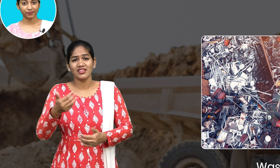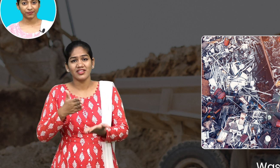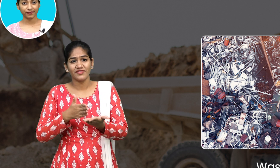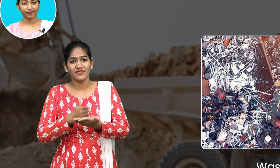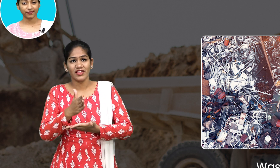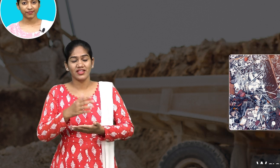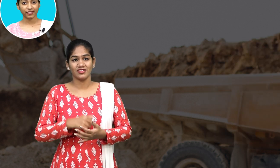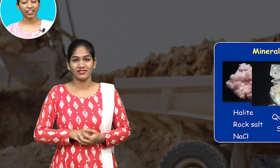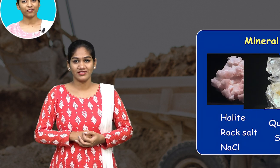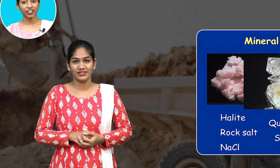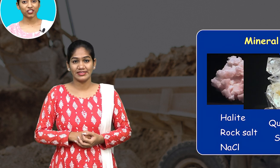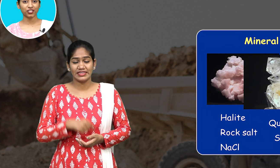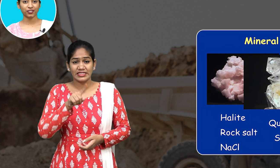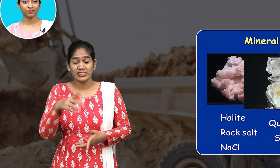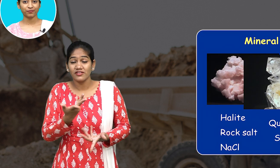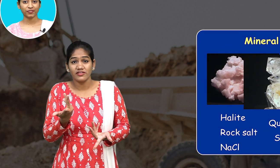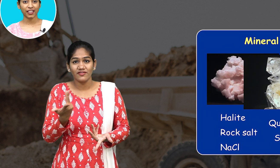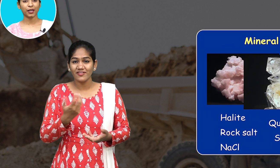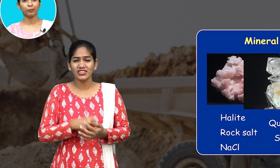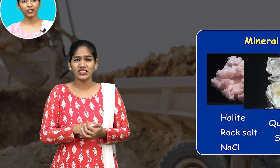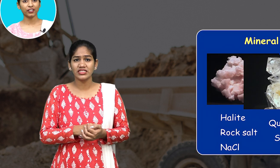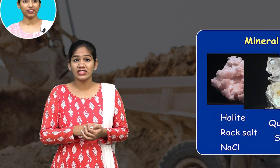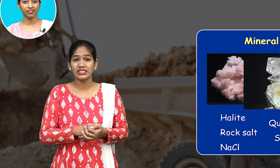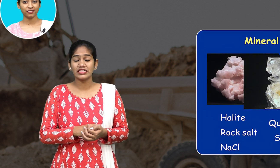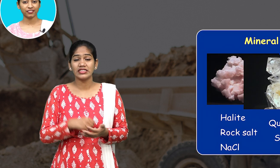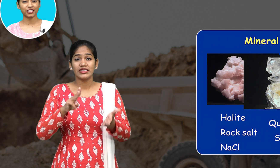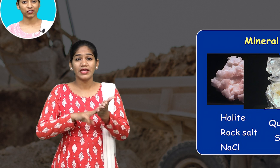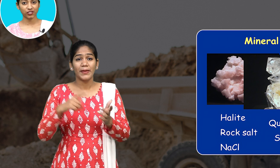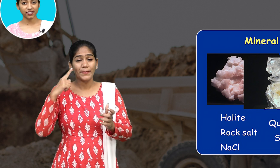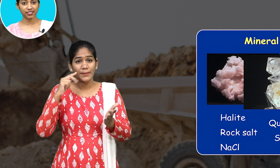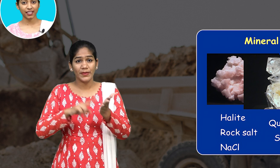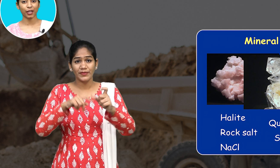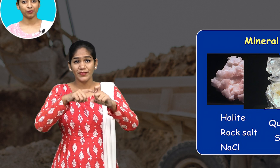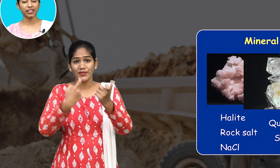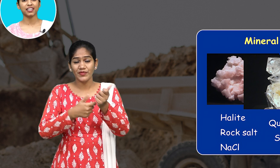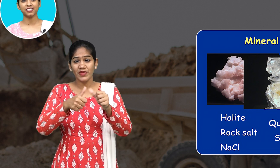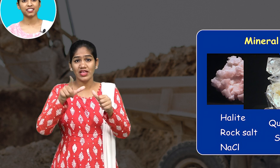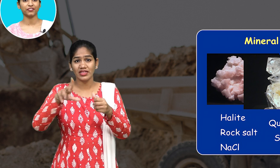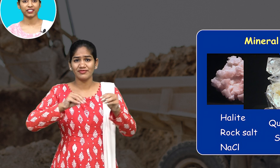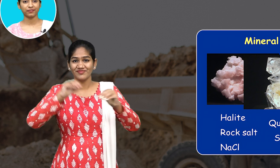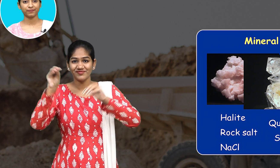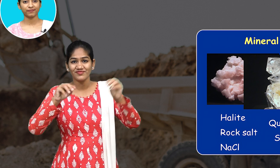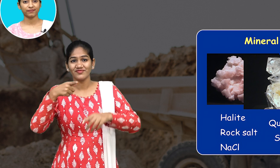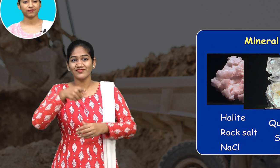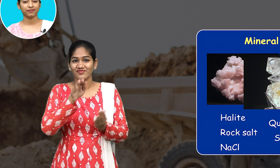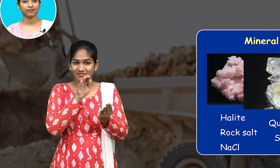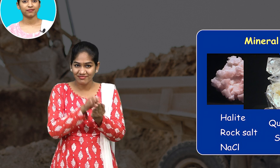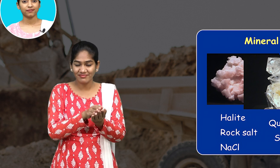another way in which the mineral resources can be conserved.